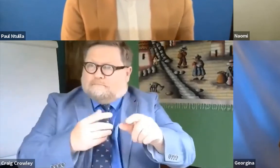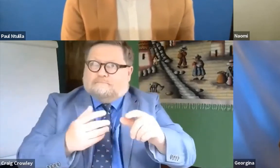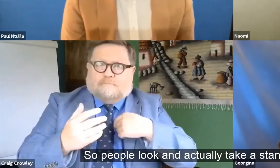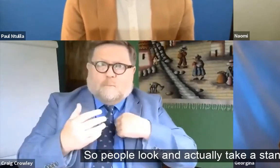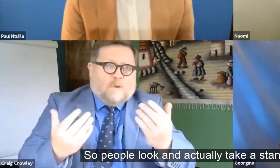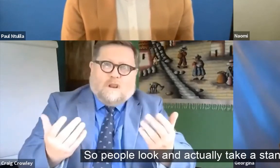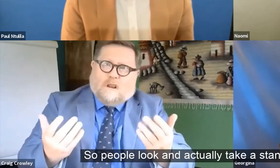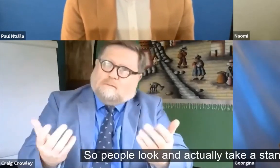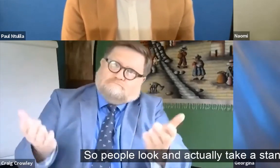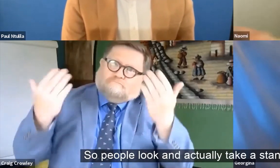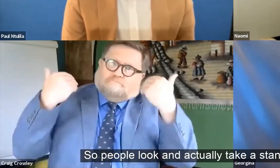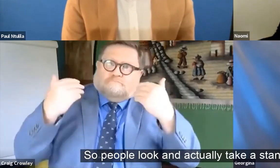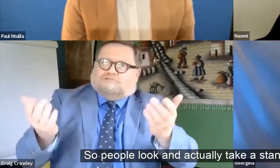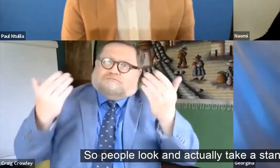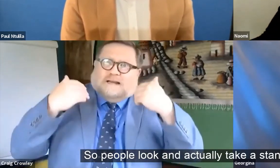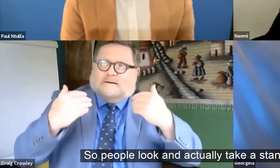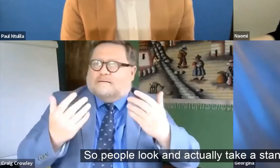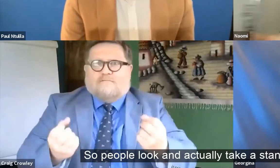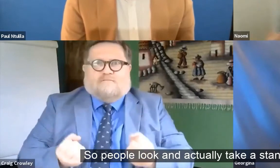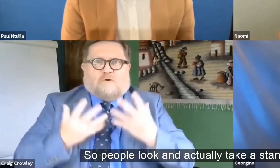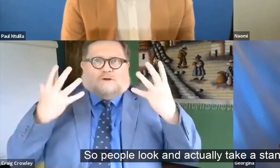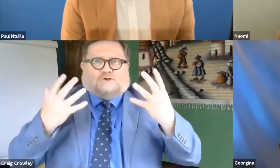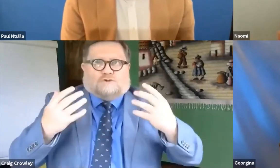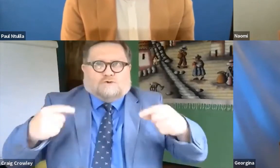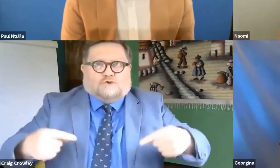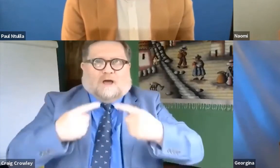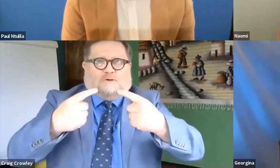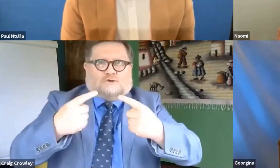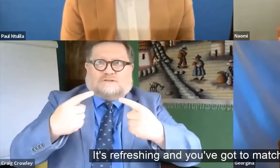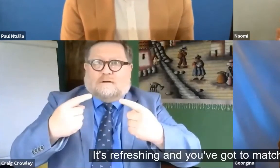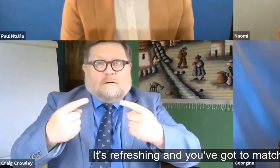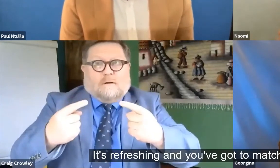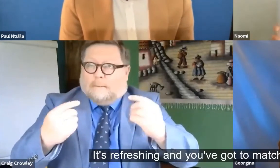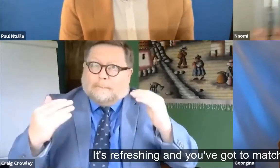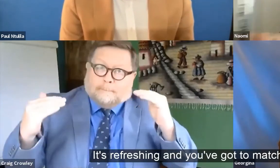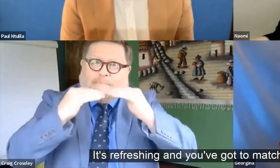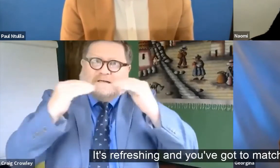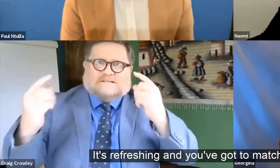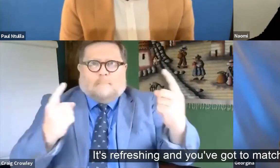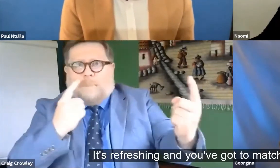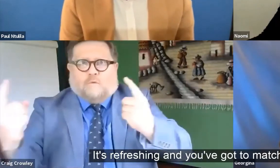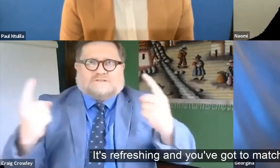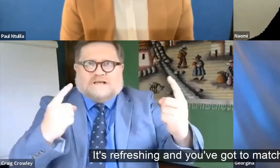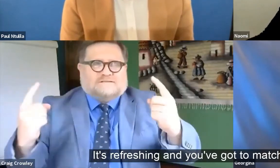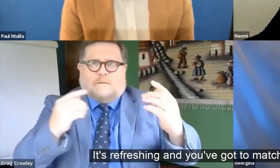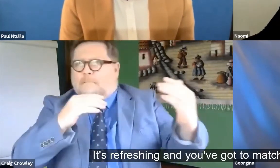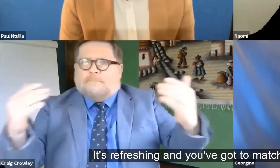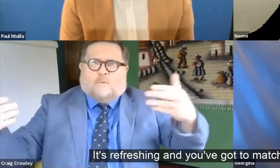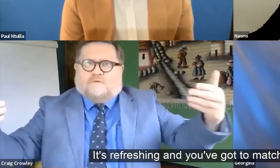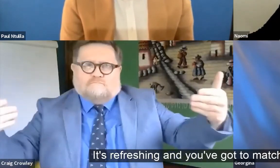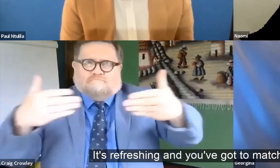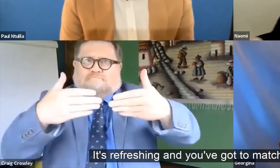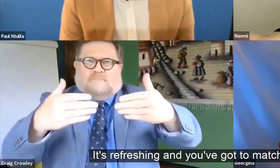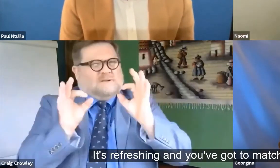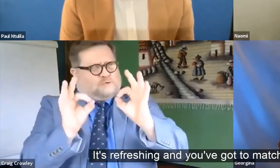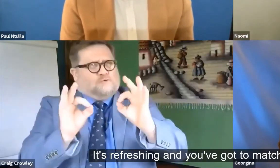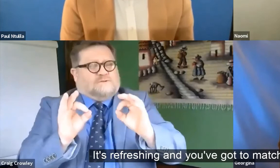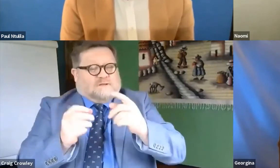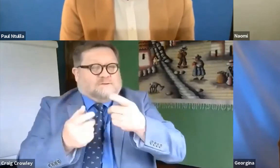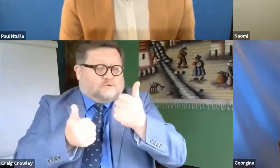And so people look and take stand and actually listen. It's refreshing. And you've got to match those